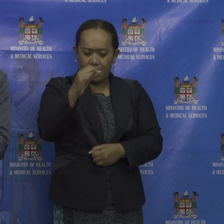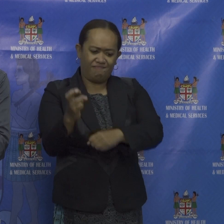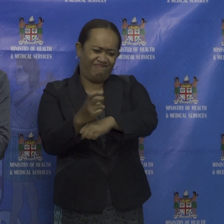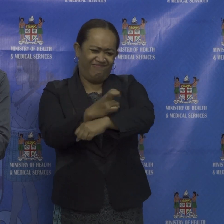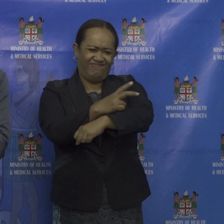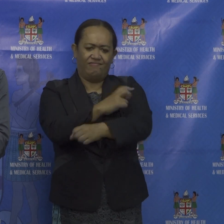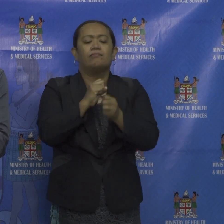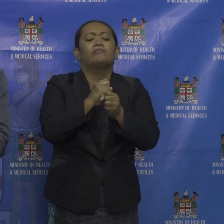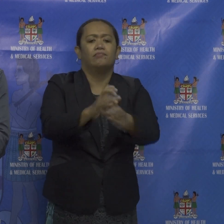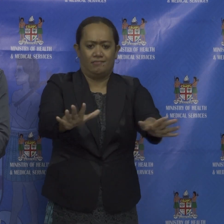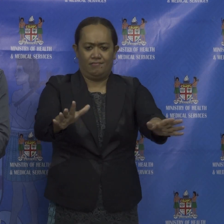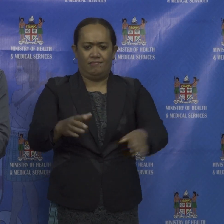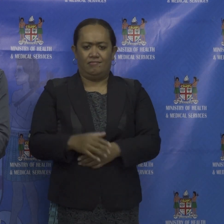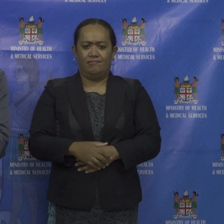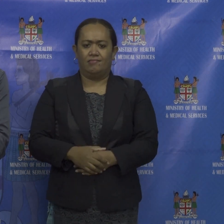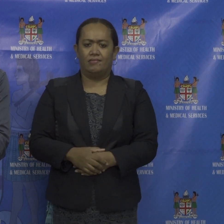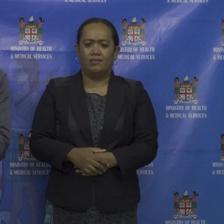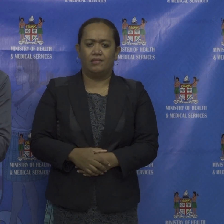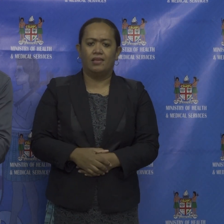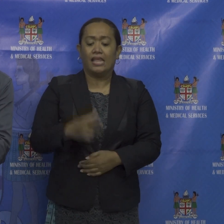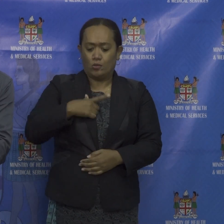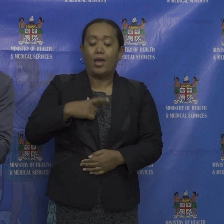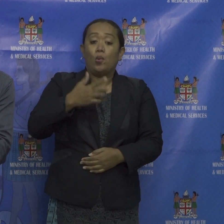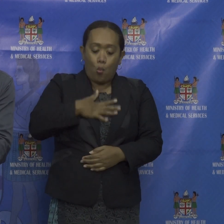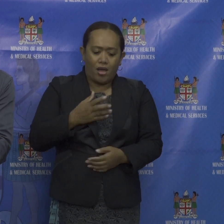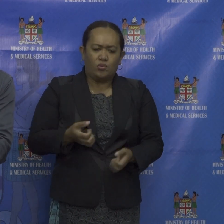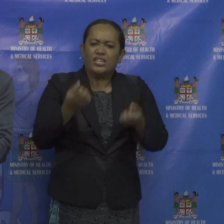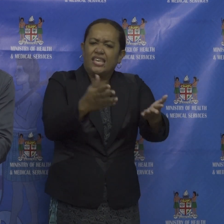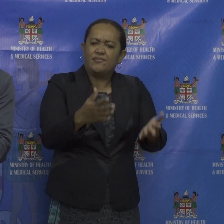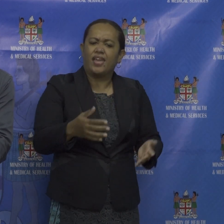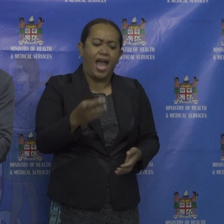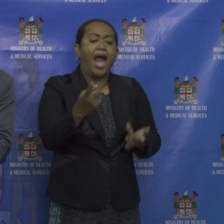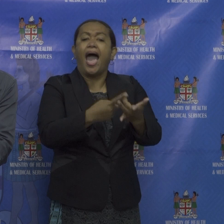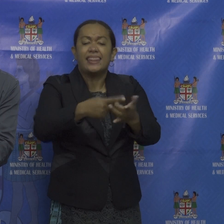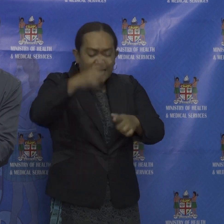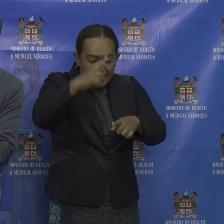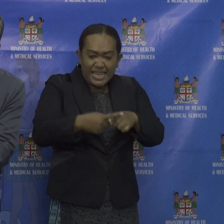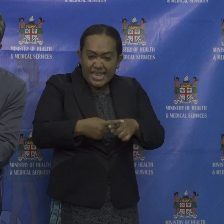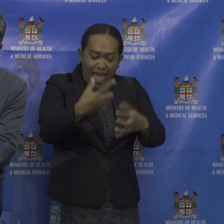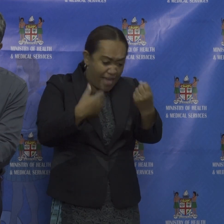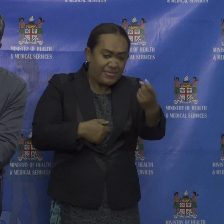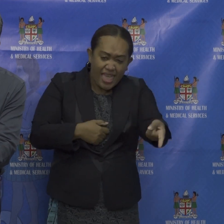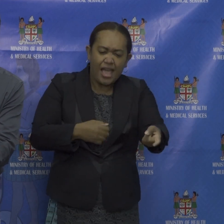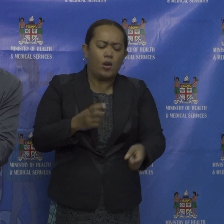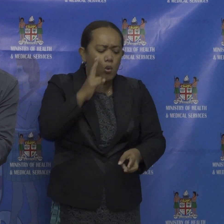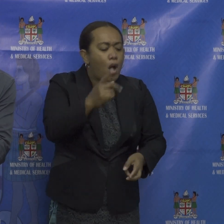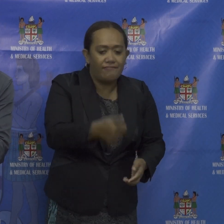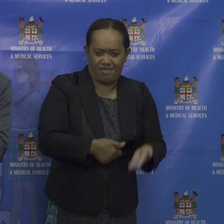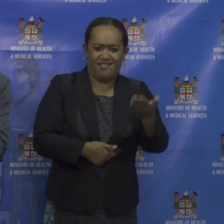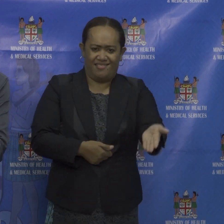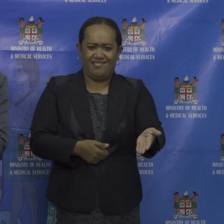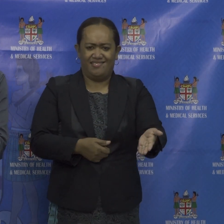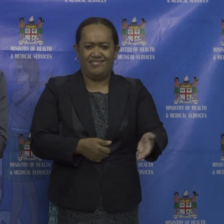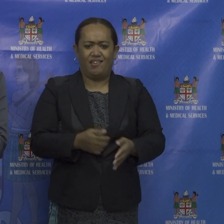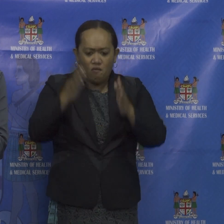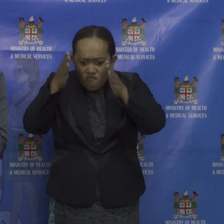people and to our ability to offer other forms of life-saving care. With Lotoko Hospital now serving as a full-time COVID care